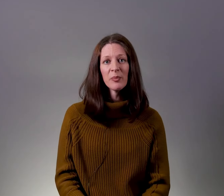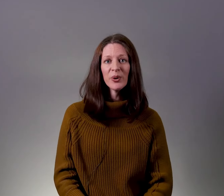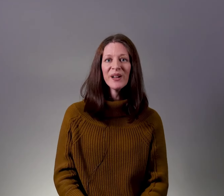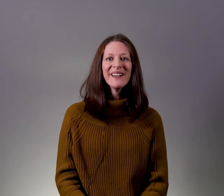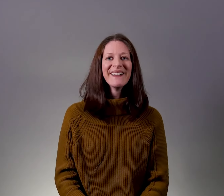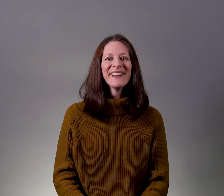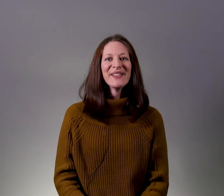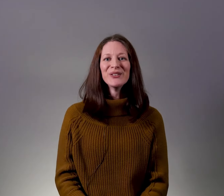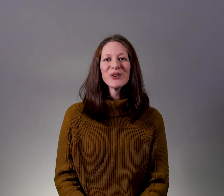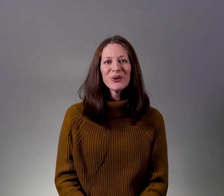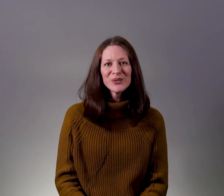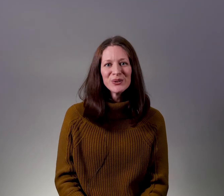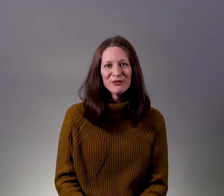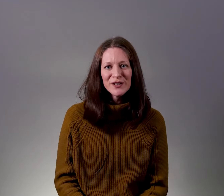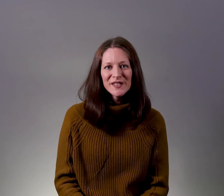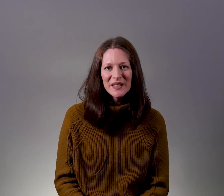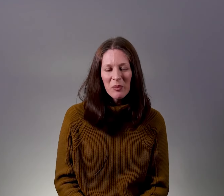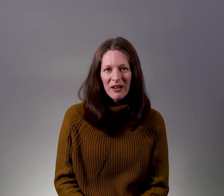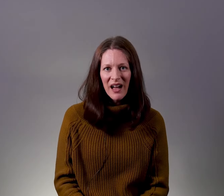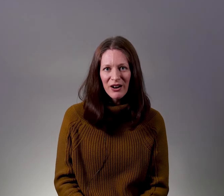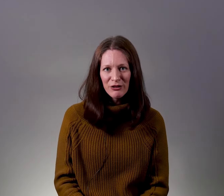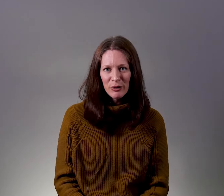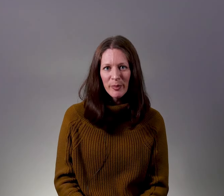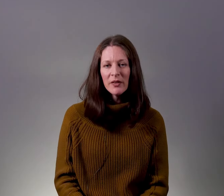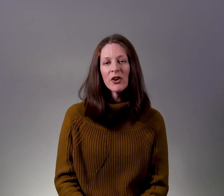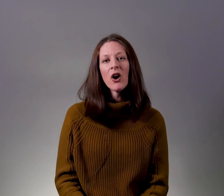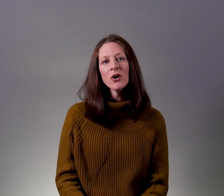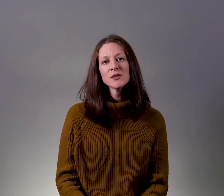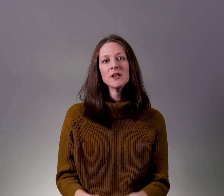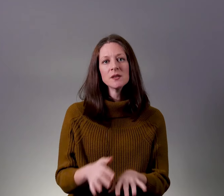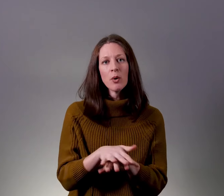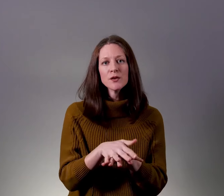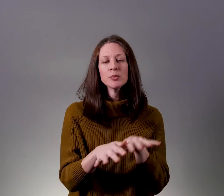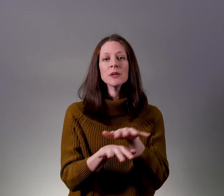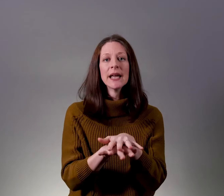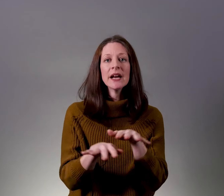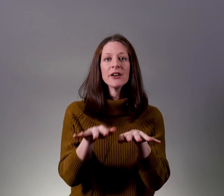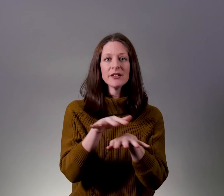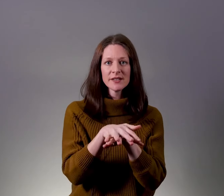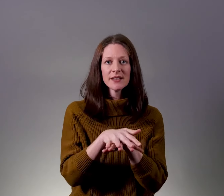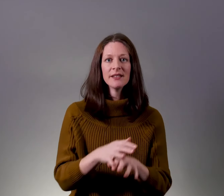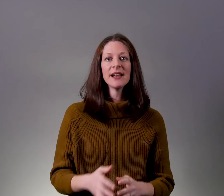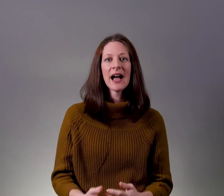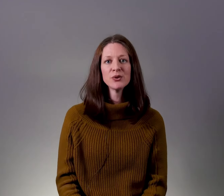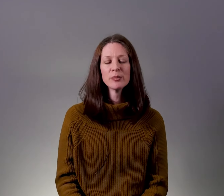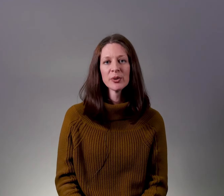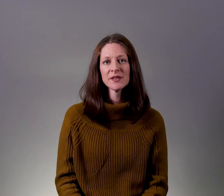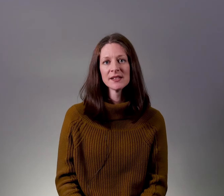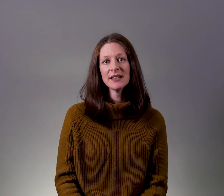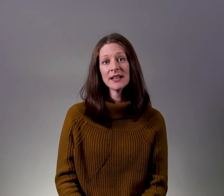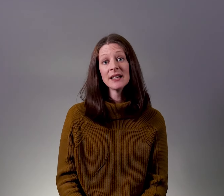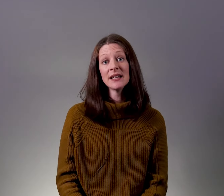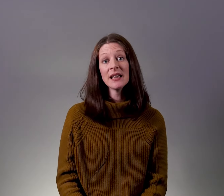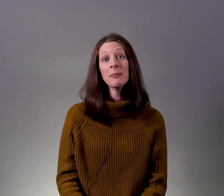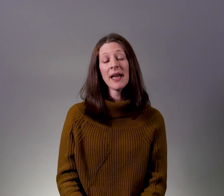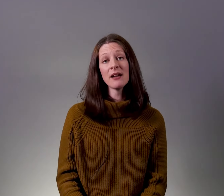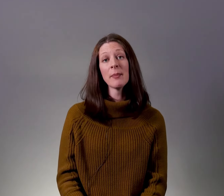example, there's also diversity among that group. And there are also these multiple layers that add to a person's identity and may or may